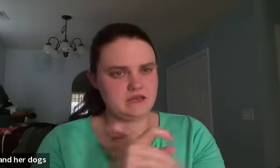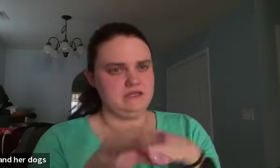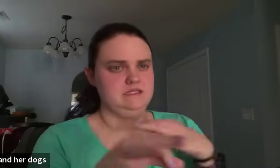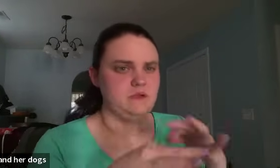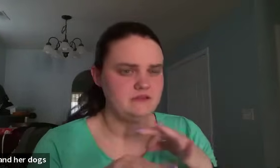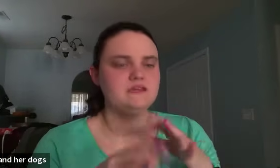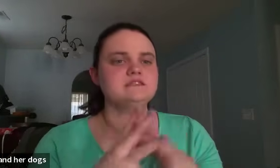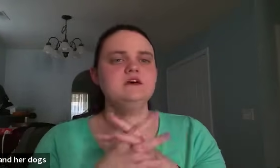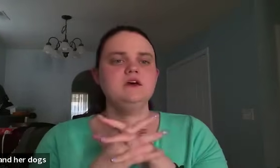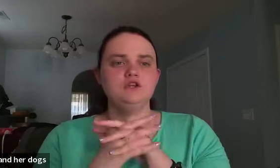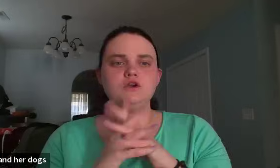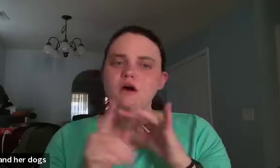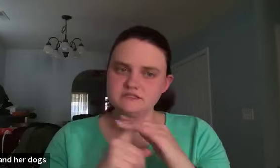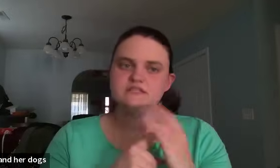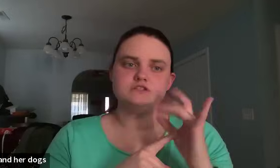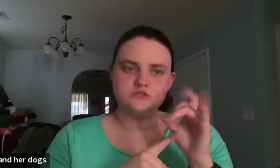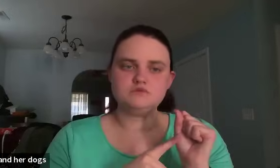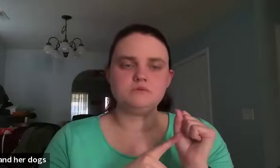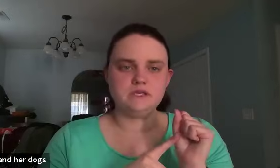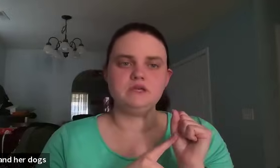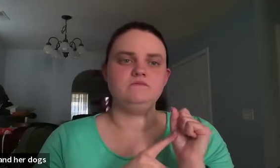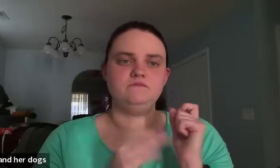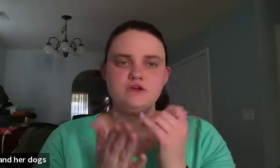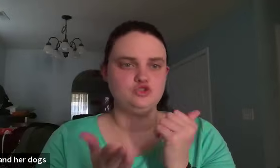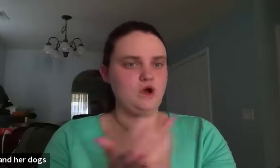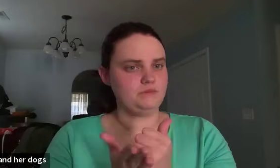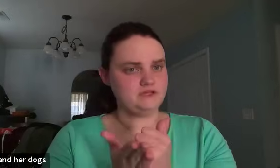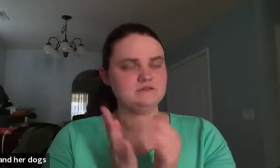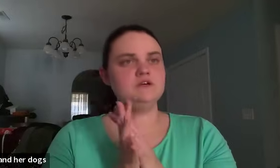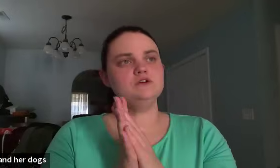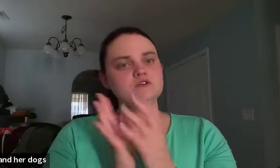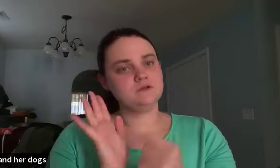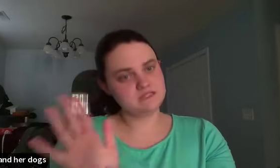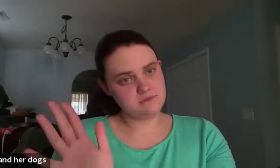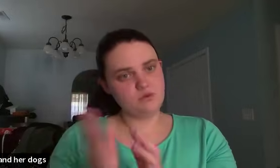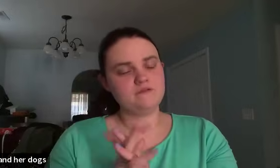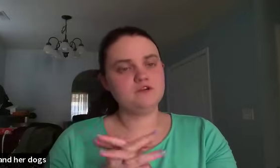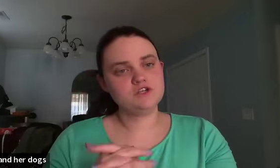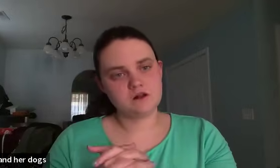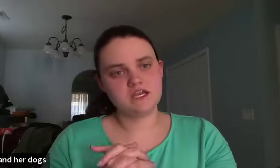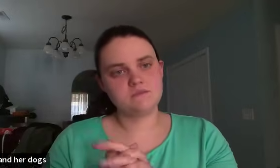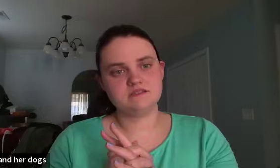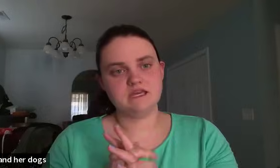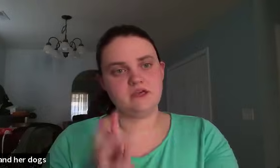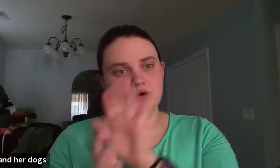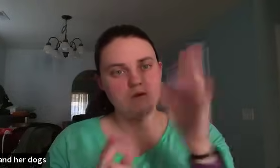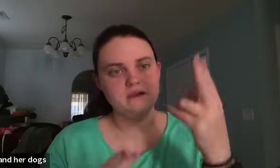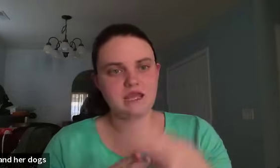complicated and explaining things. Your context clues will be there to help it. So, for example, if you're talking about saying that your